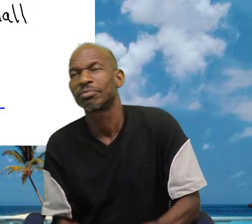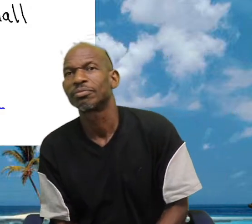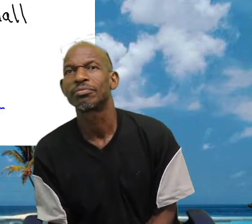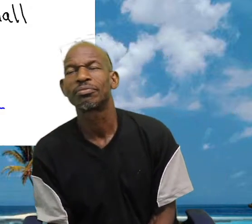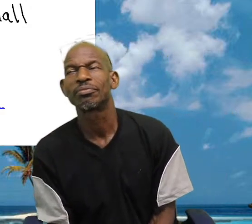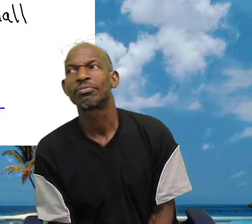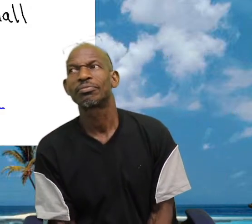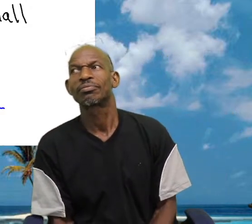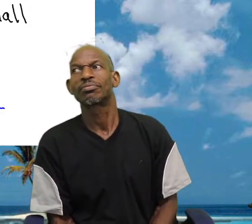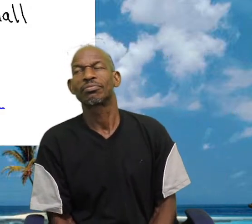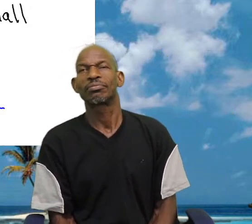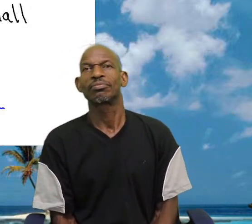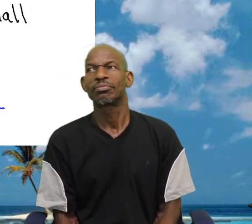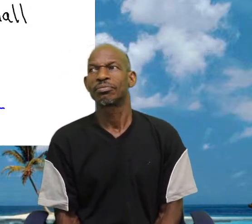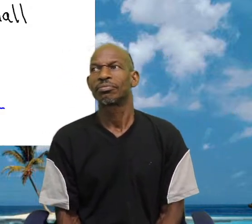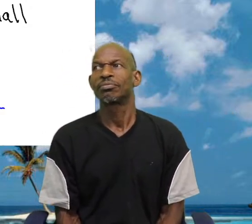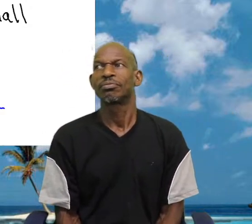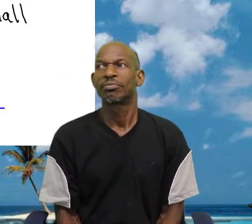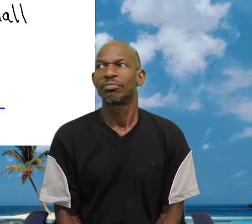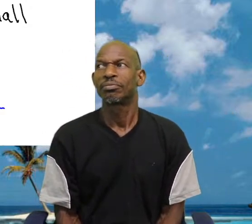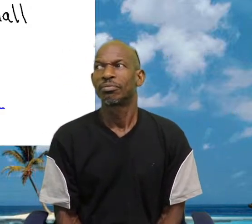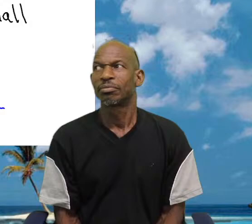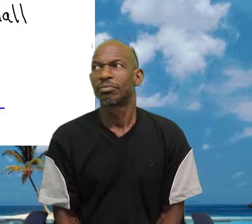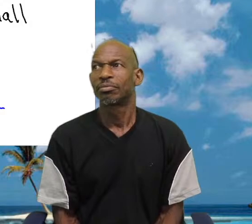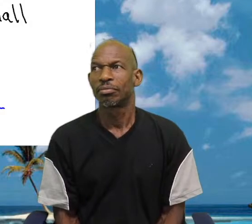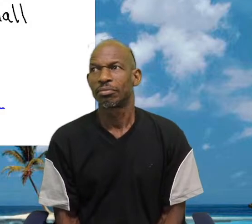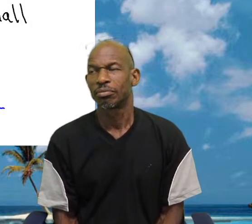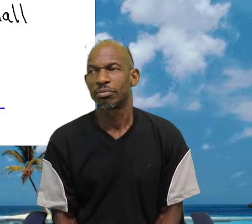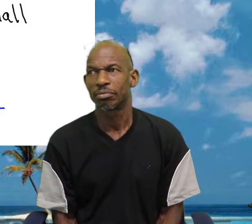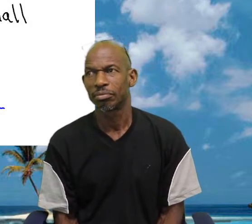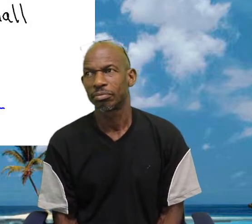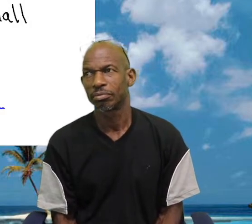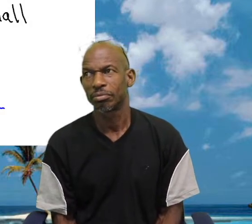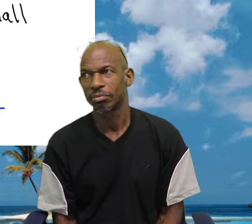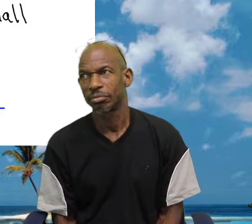So I use an adjective after, I can use an adjective before.